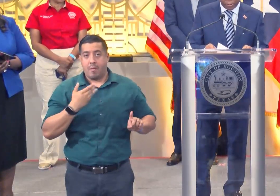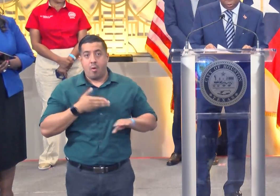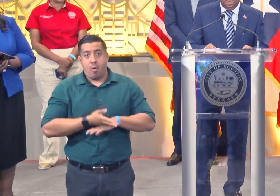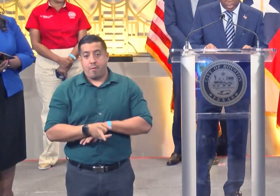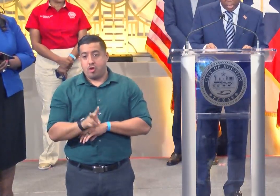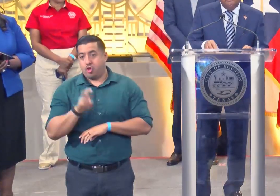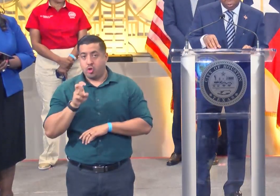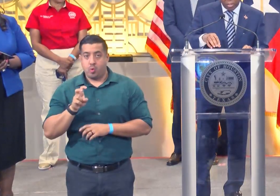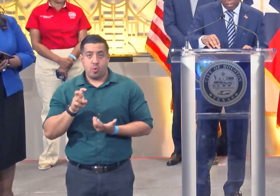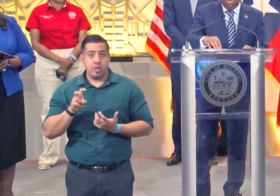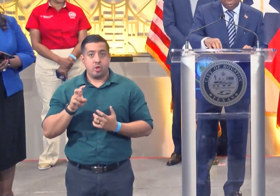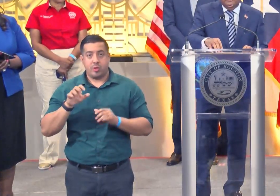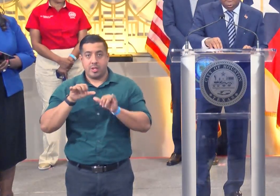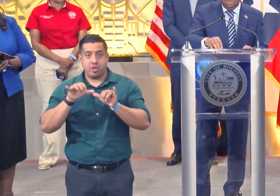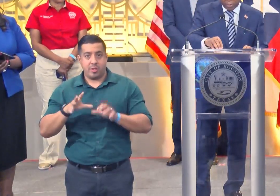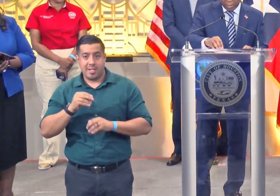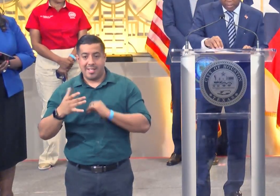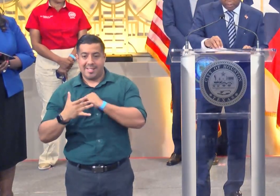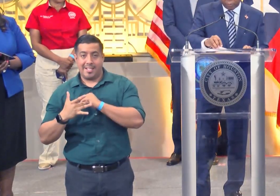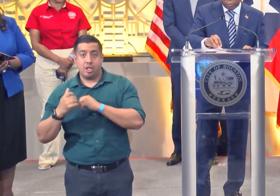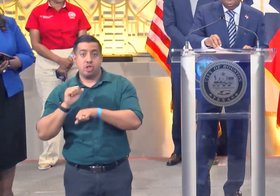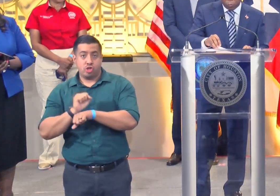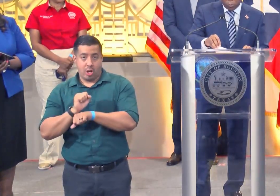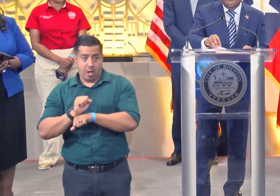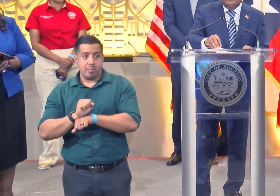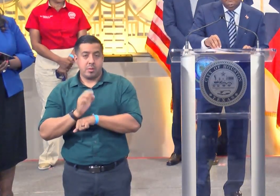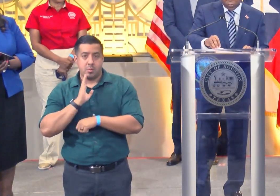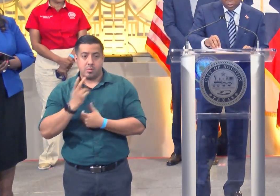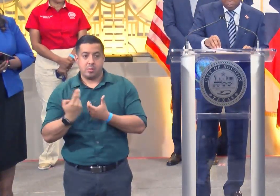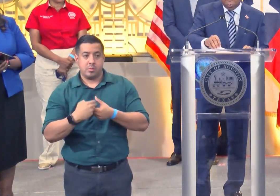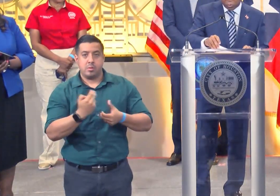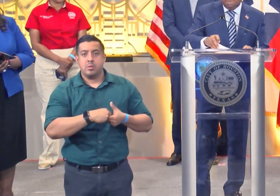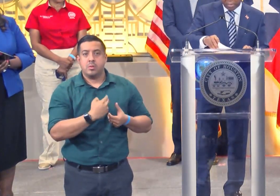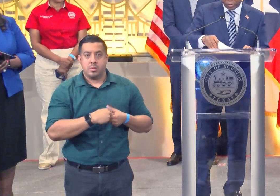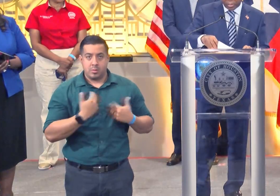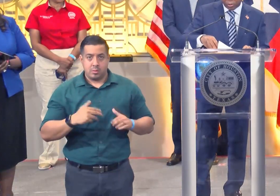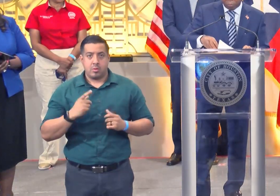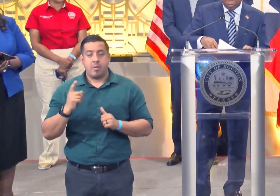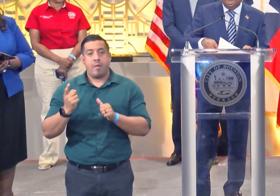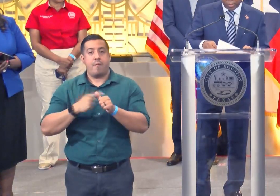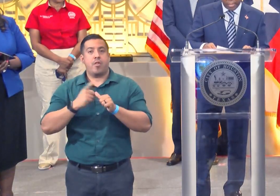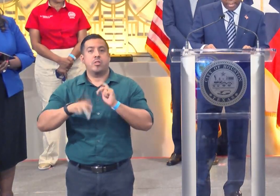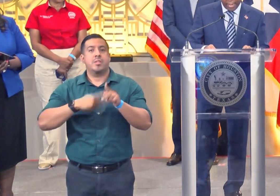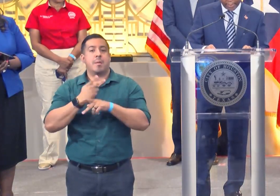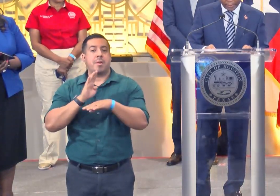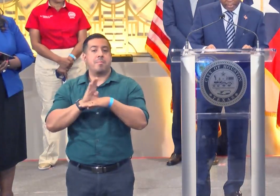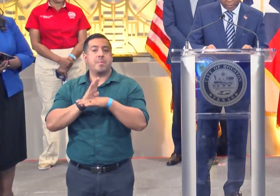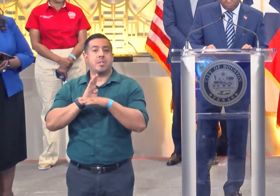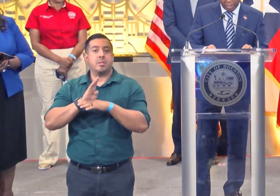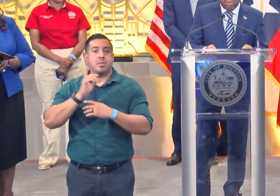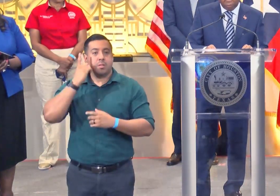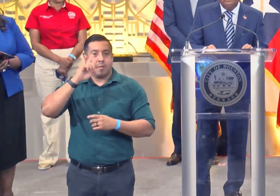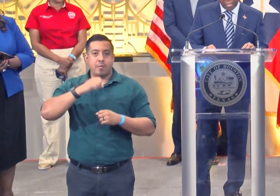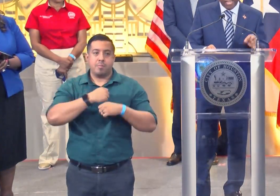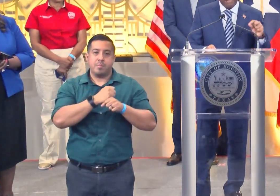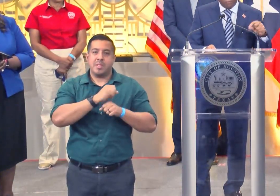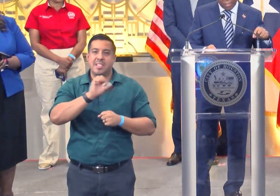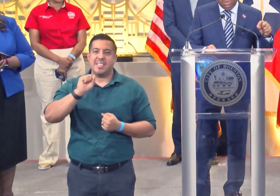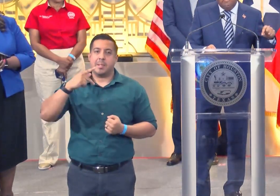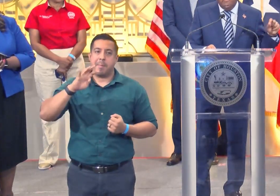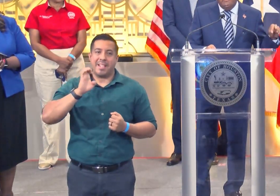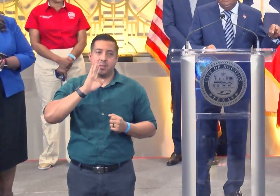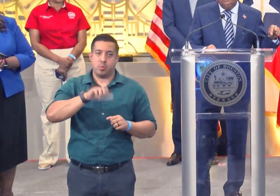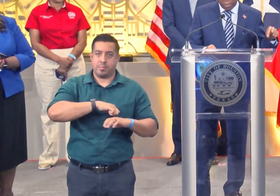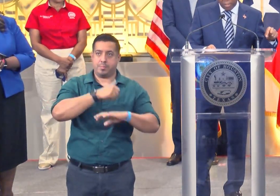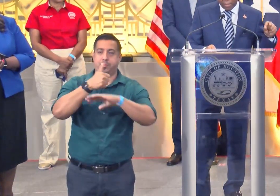and technician jobs. They'll join the honor to the world's first commercial space station builder, Axion Space. And